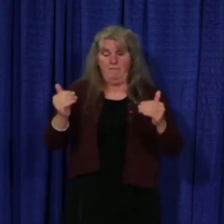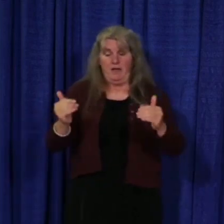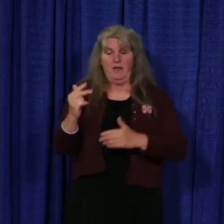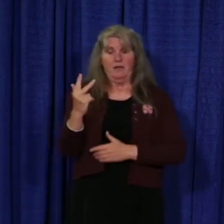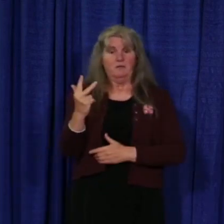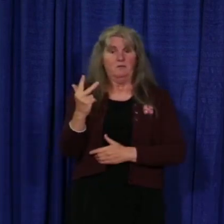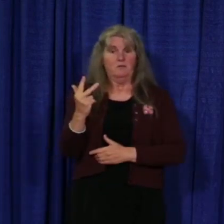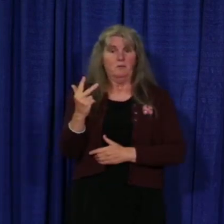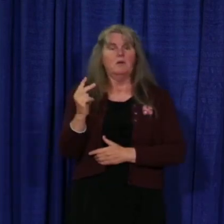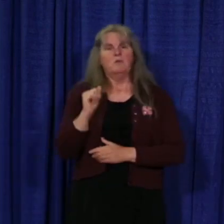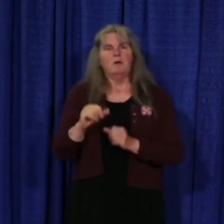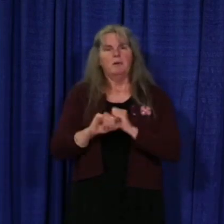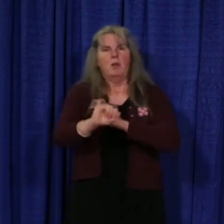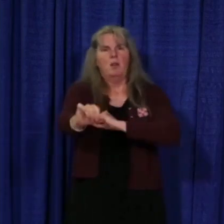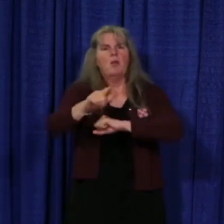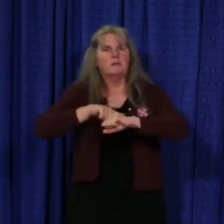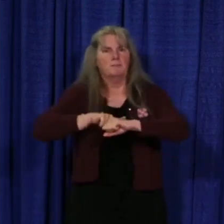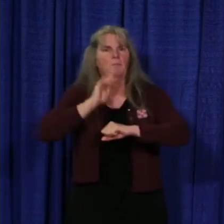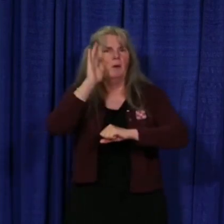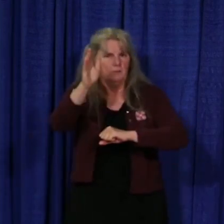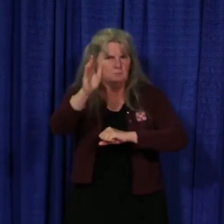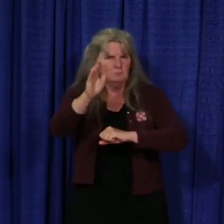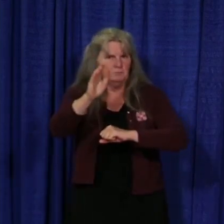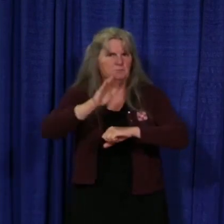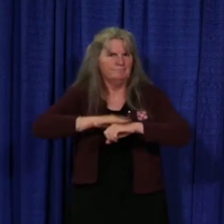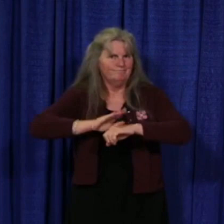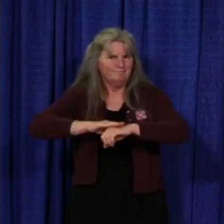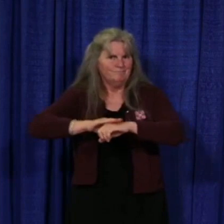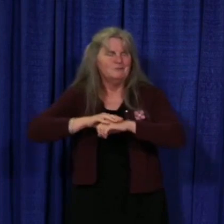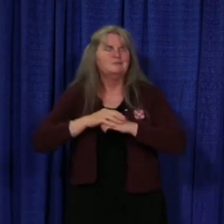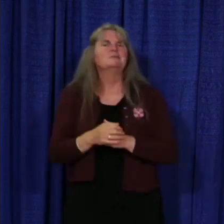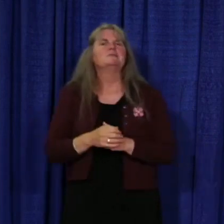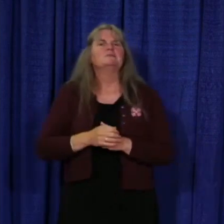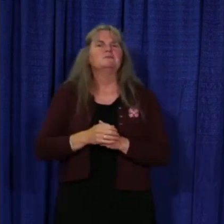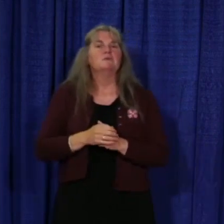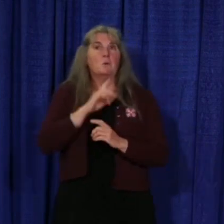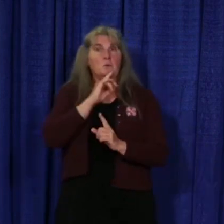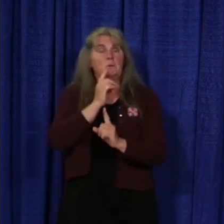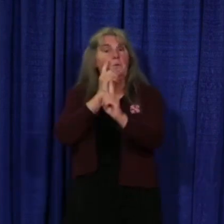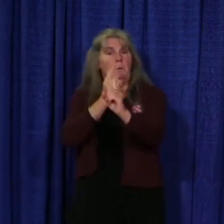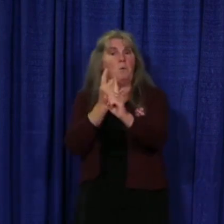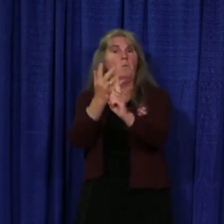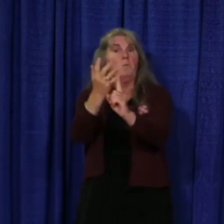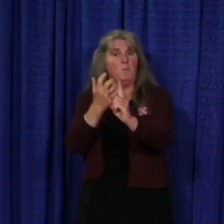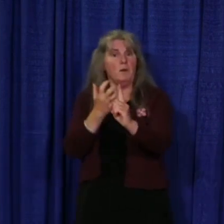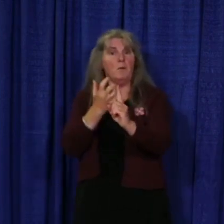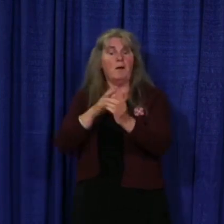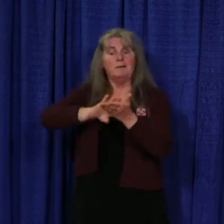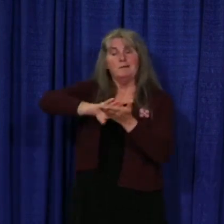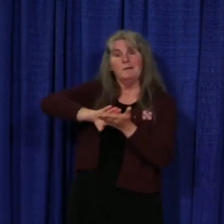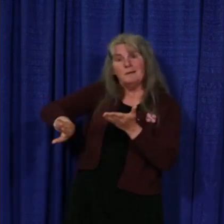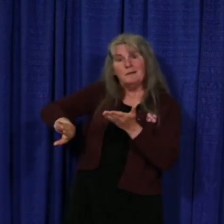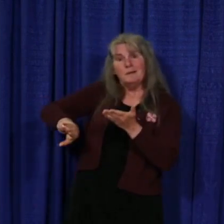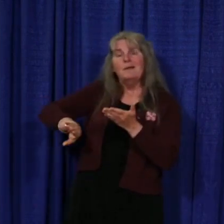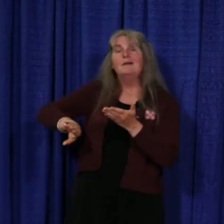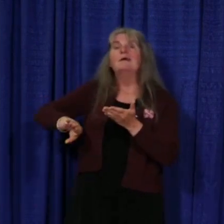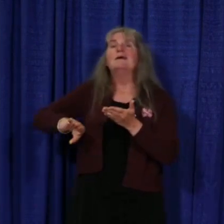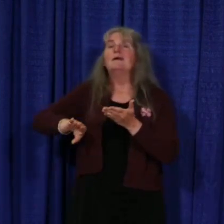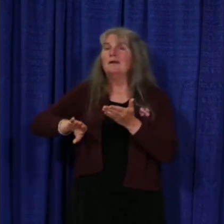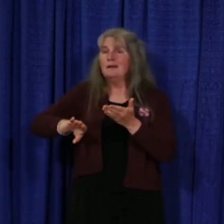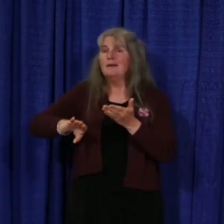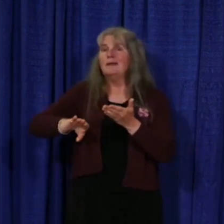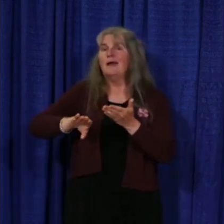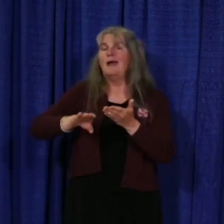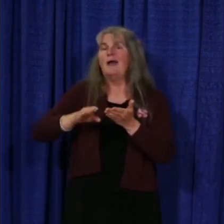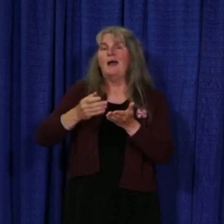phase. While we had looked forward to removing the self-isolation requirements on August 1st for some of the other